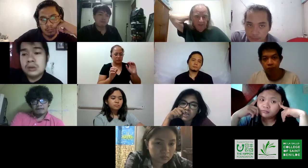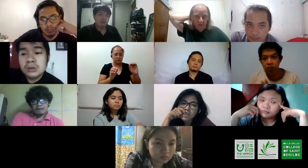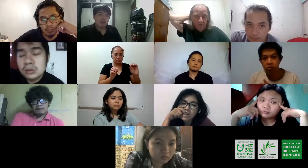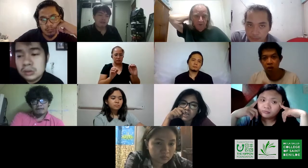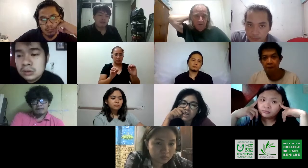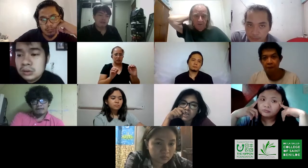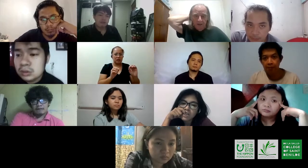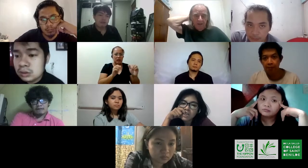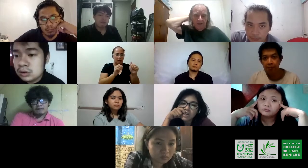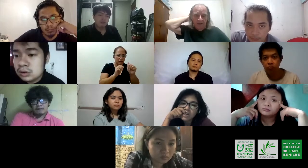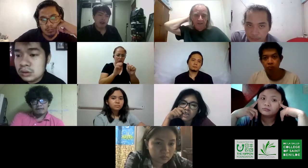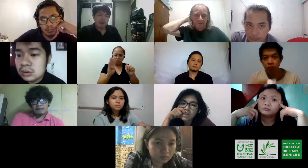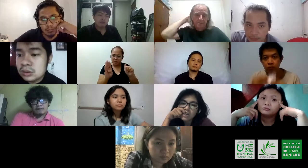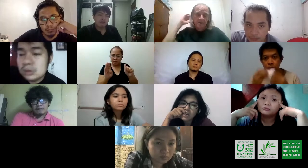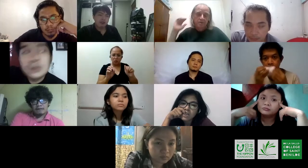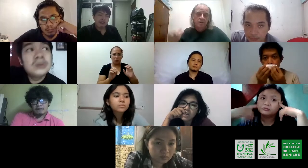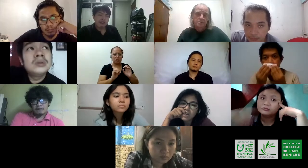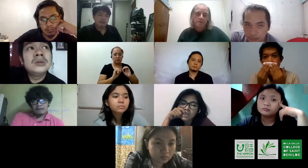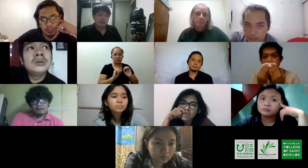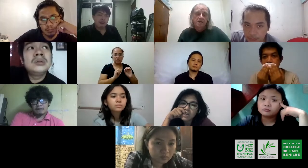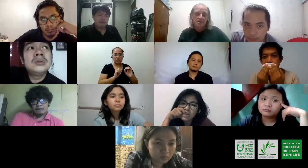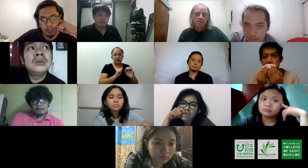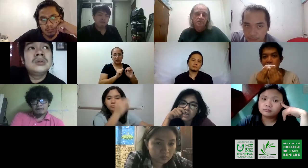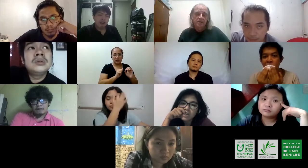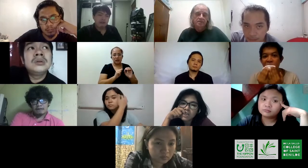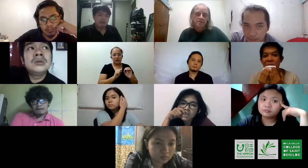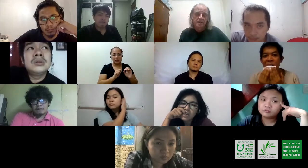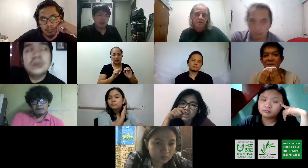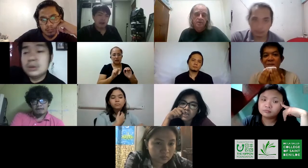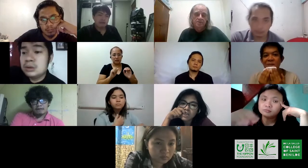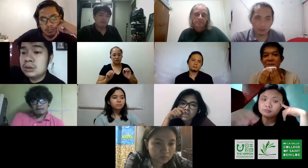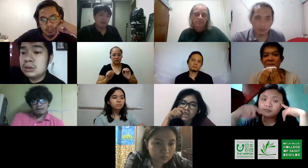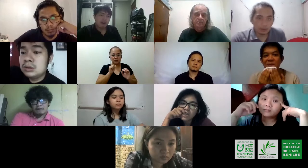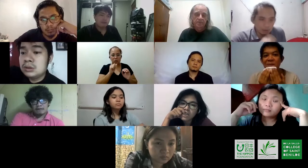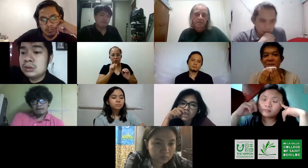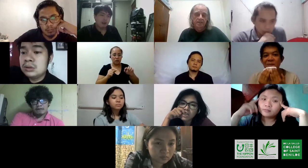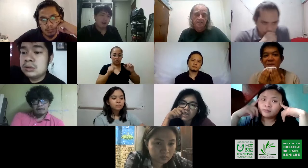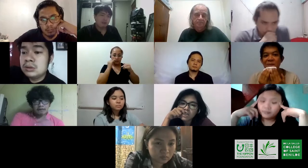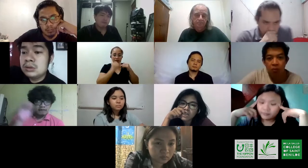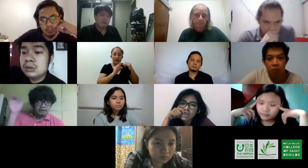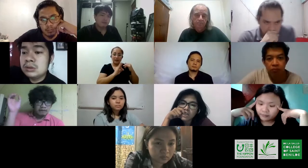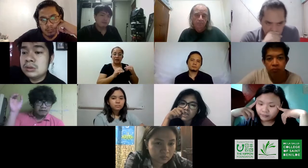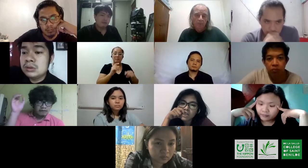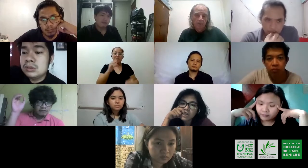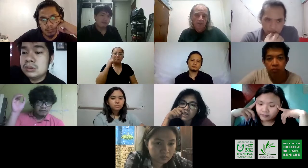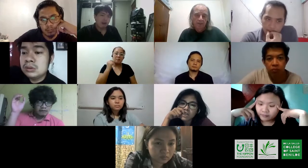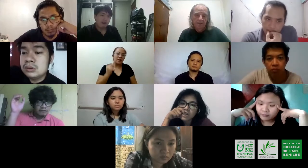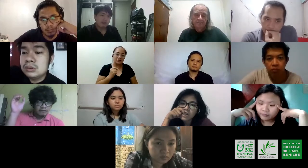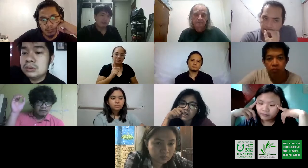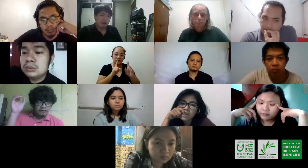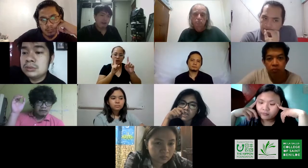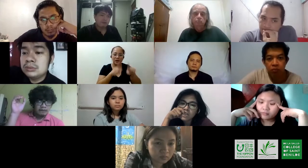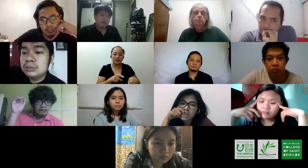B, or I can't answer that question, impossible to answer that question from the data.